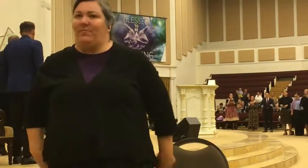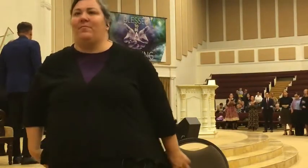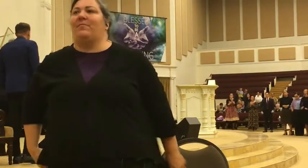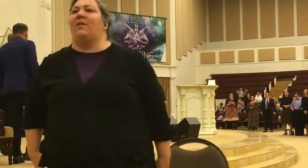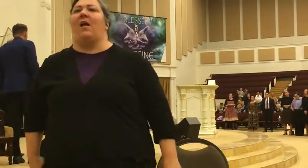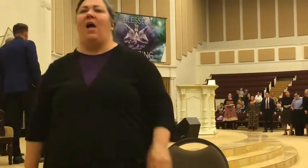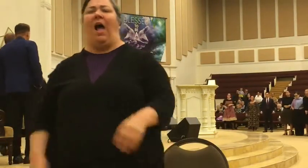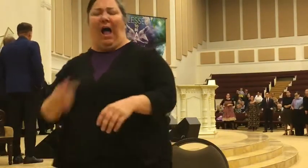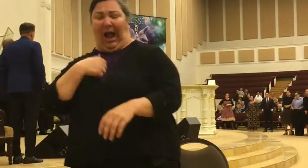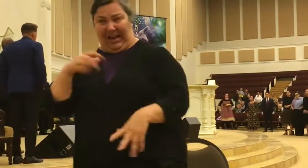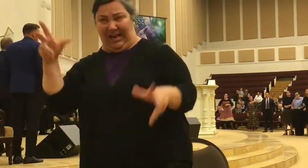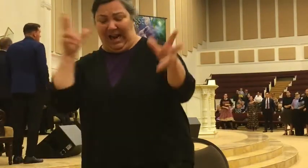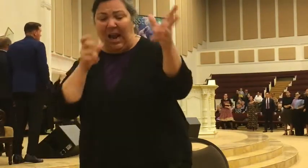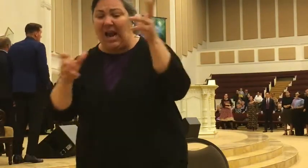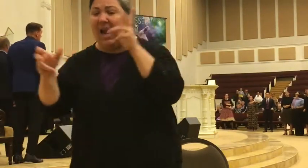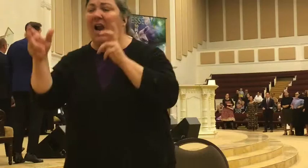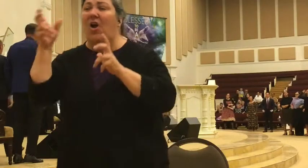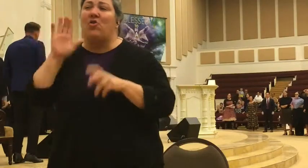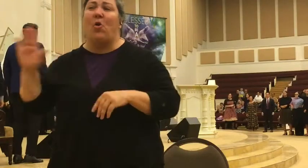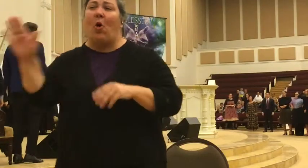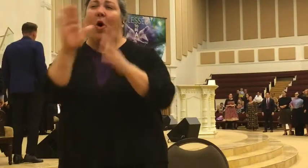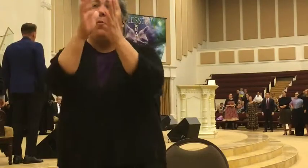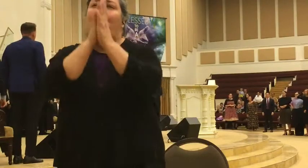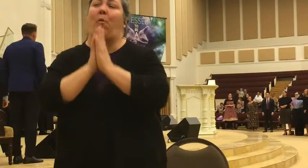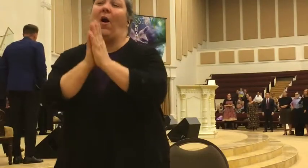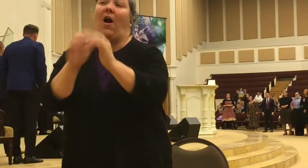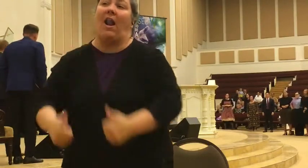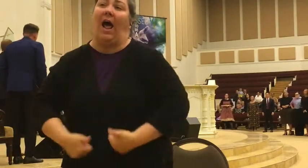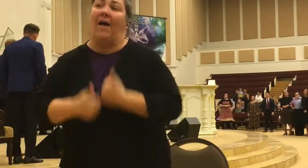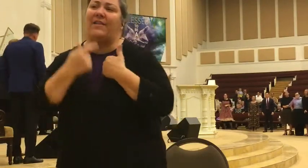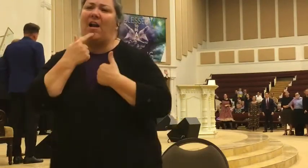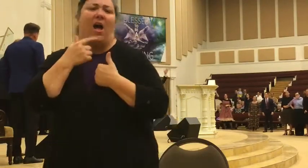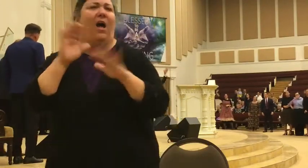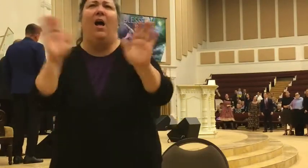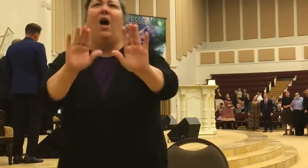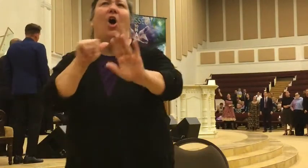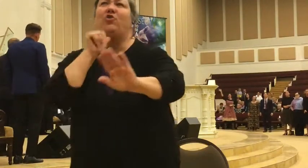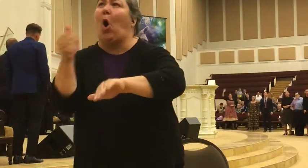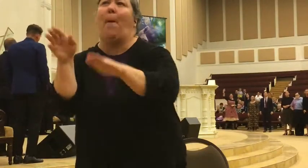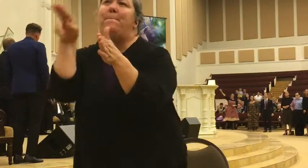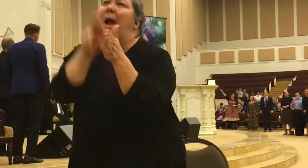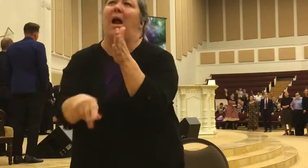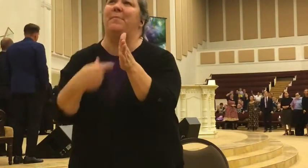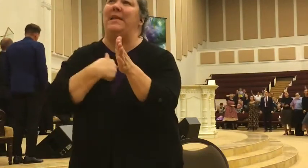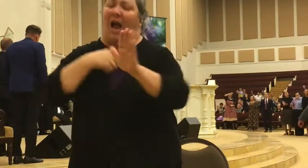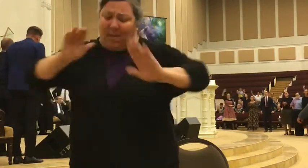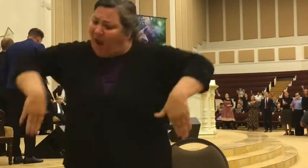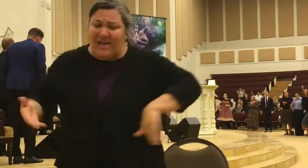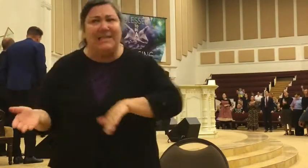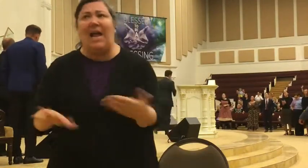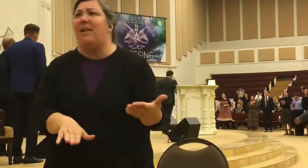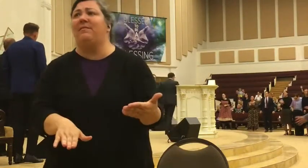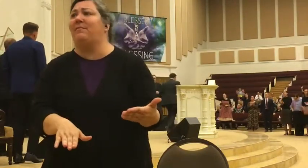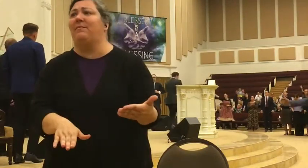I can hear them tonight. I can hear your prayer life saying, don't bury me. I'm not dead yet.